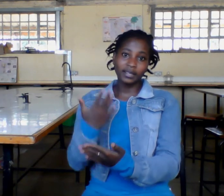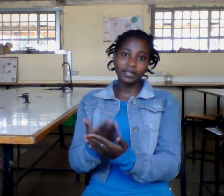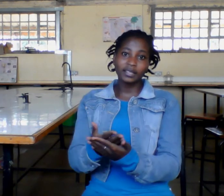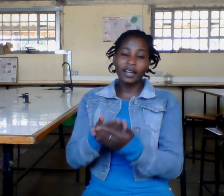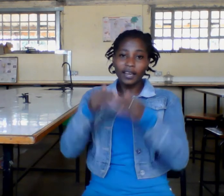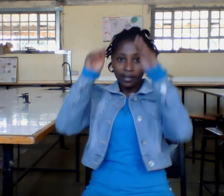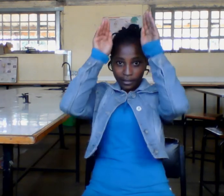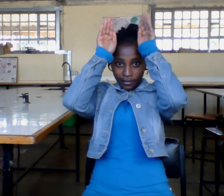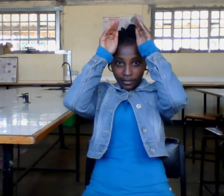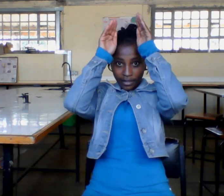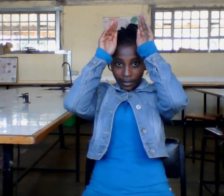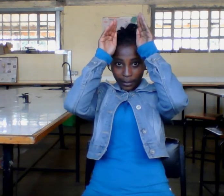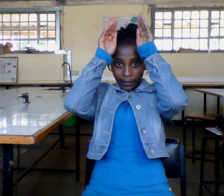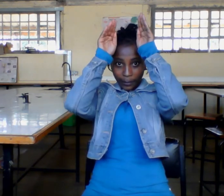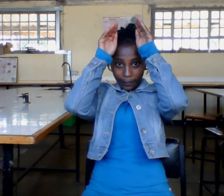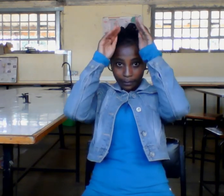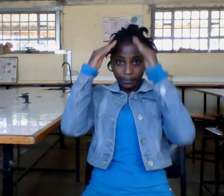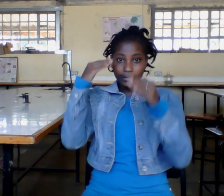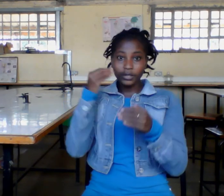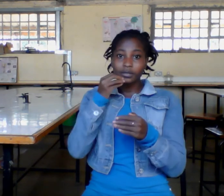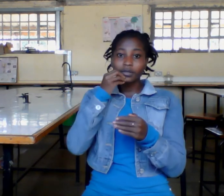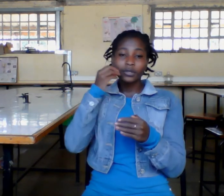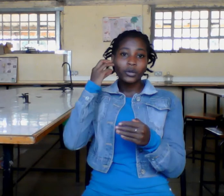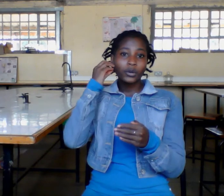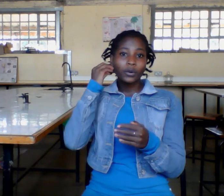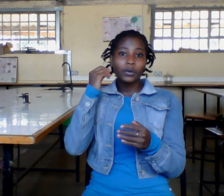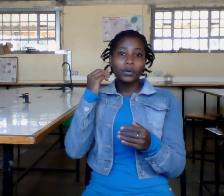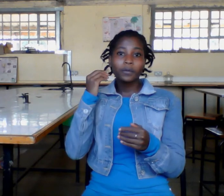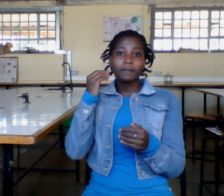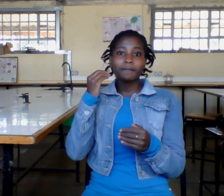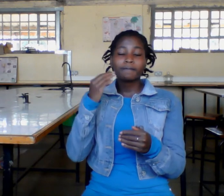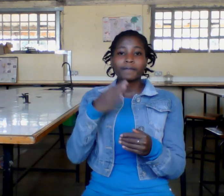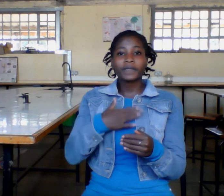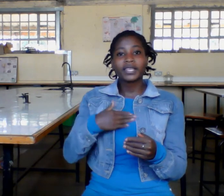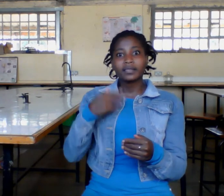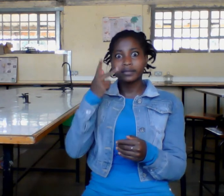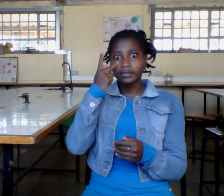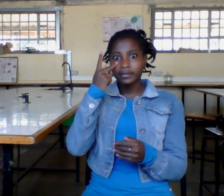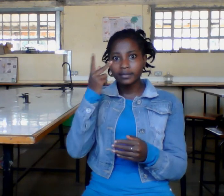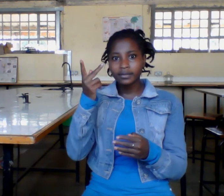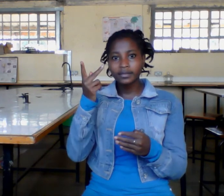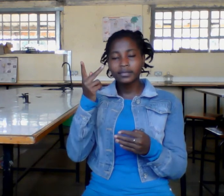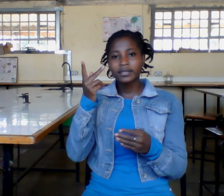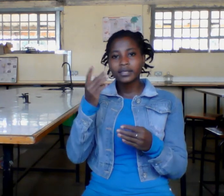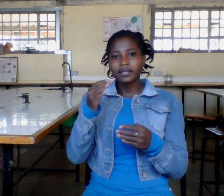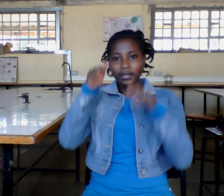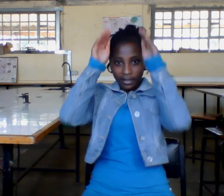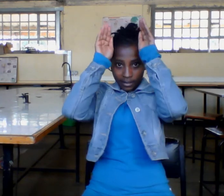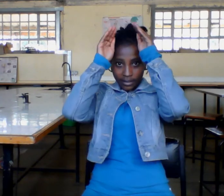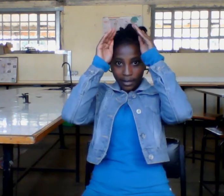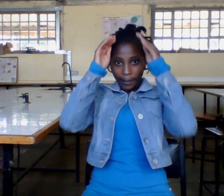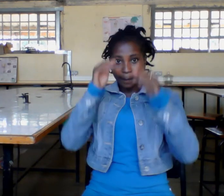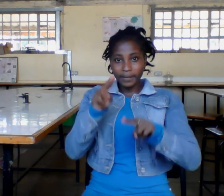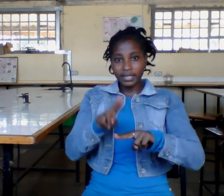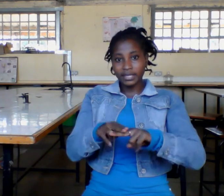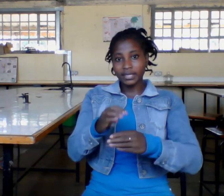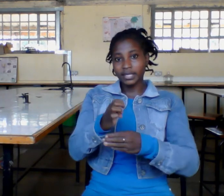Don't you dare come near me, Hyena. You know the ones who are still alive don't come close to the ones from here like me." Hyena